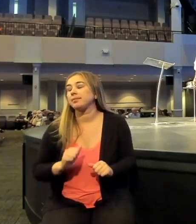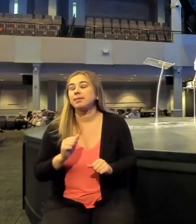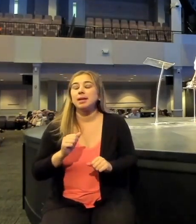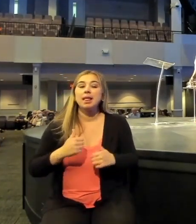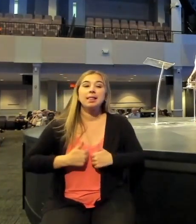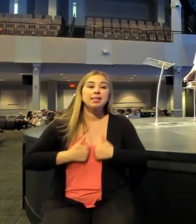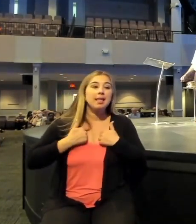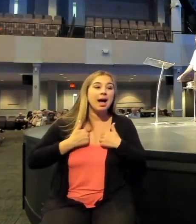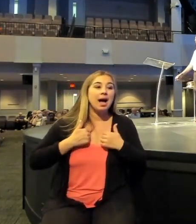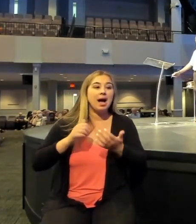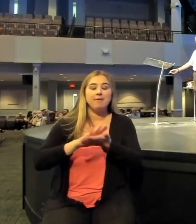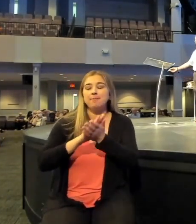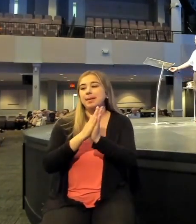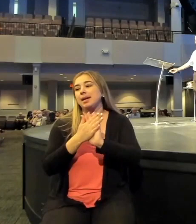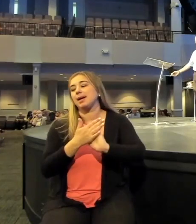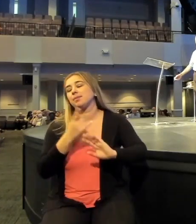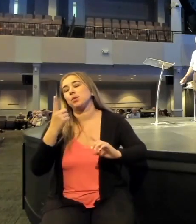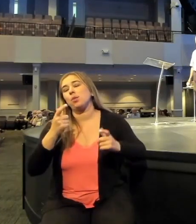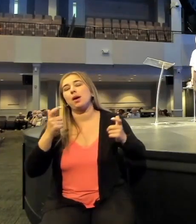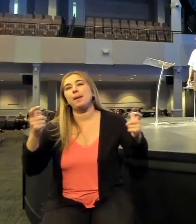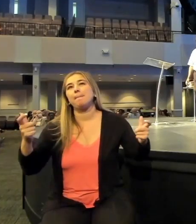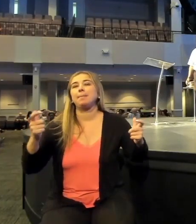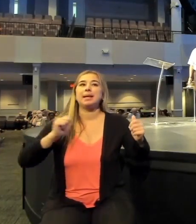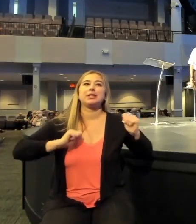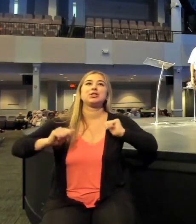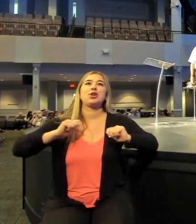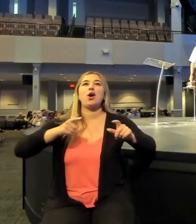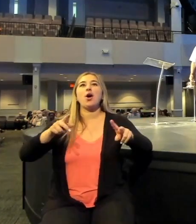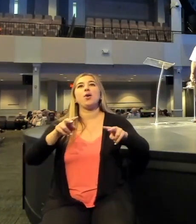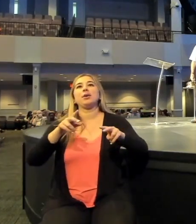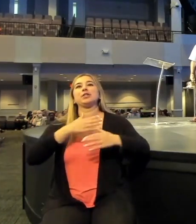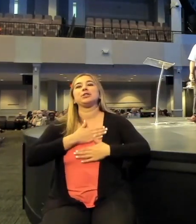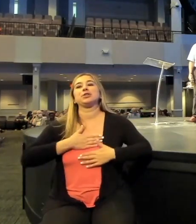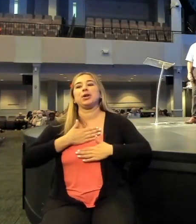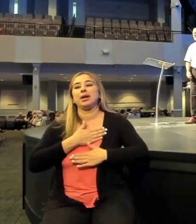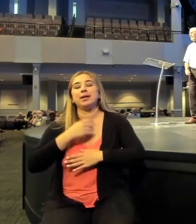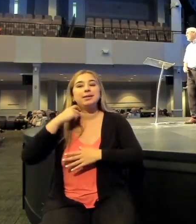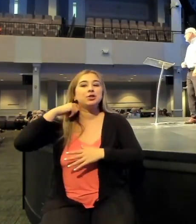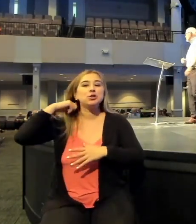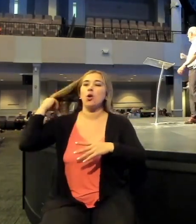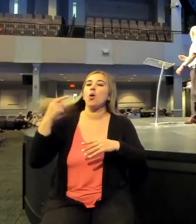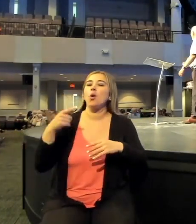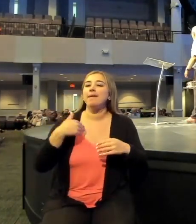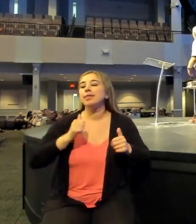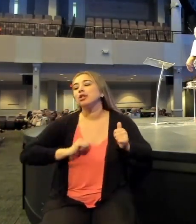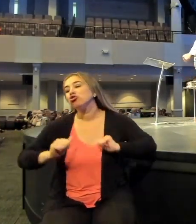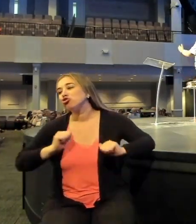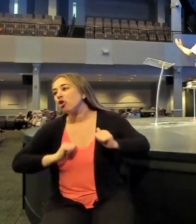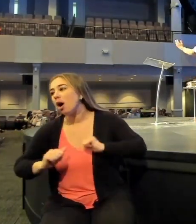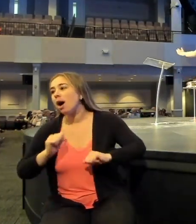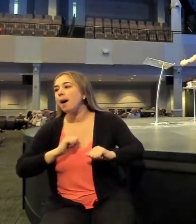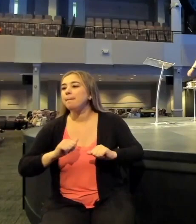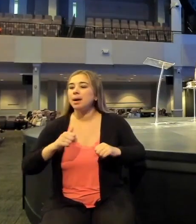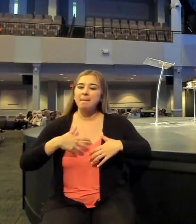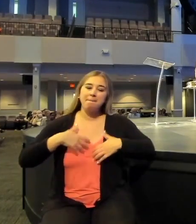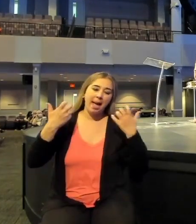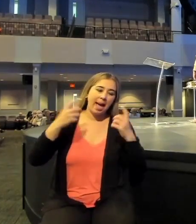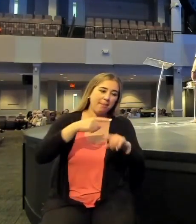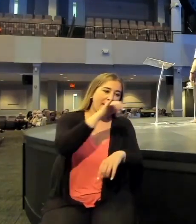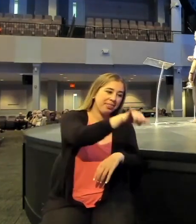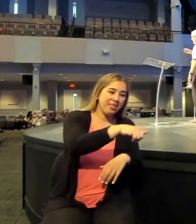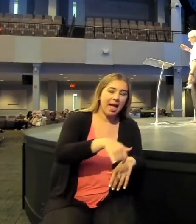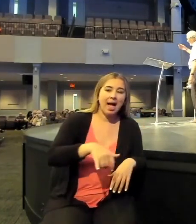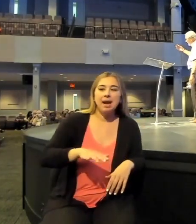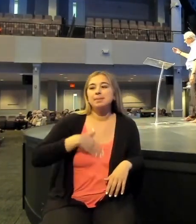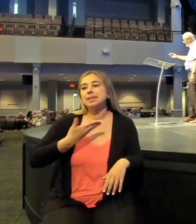Life becomes one big Broadway show for them, okay? And so they've got the drama, being angry about this and